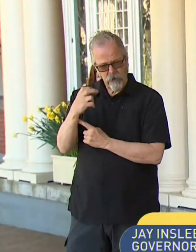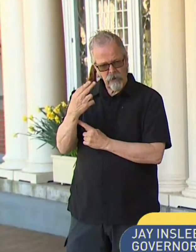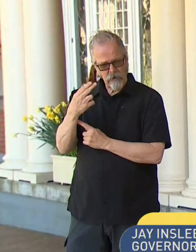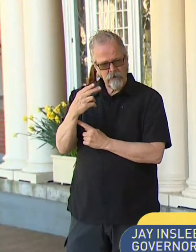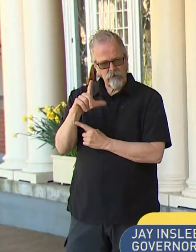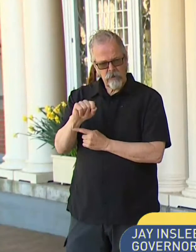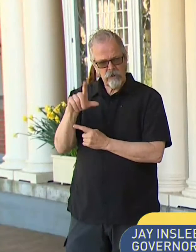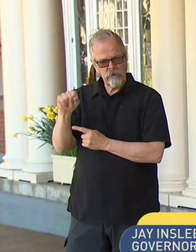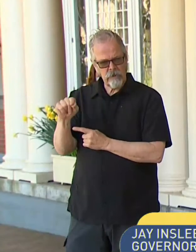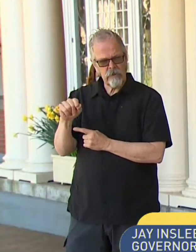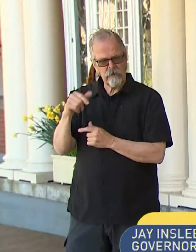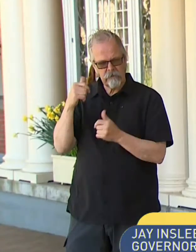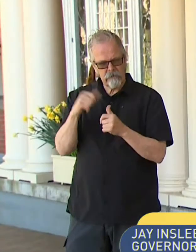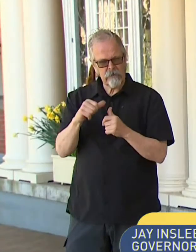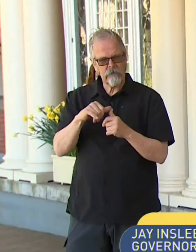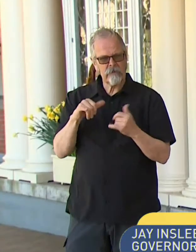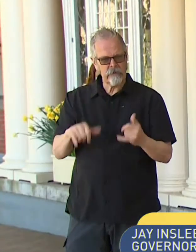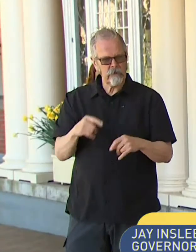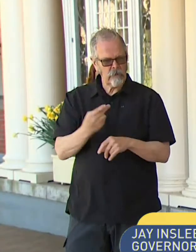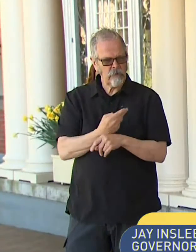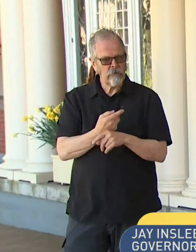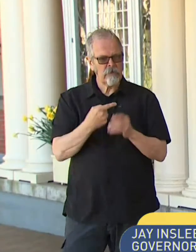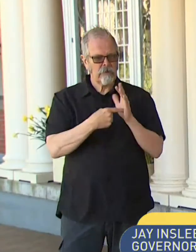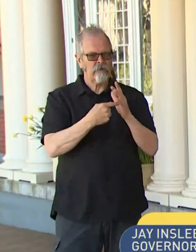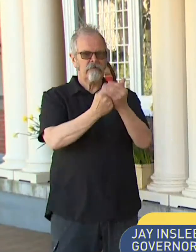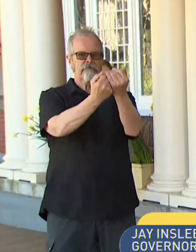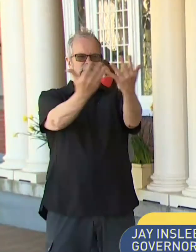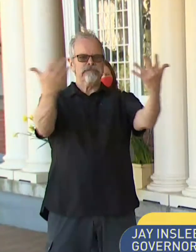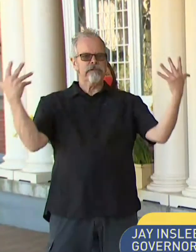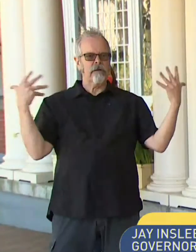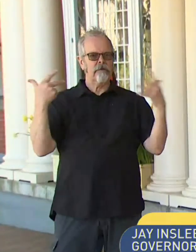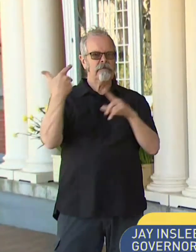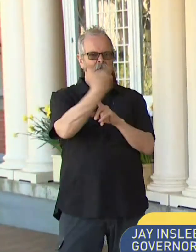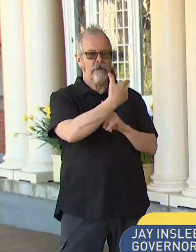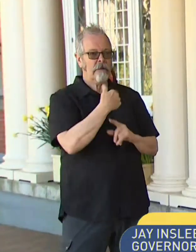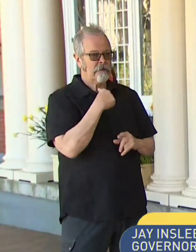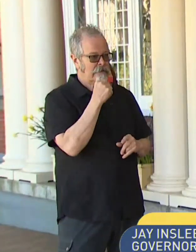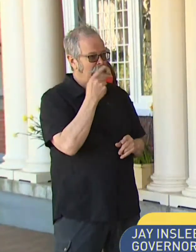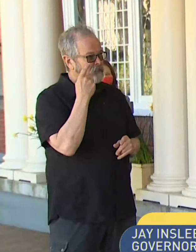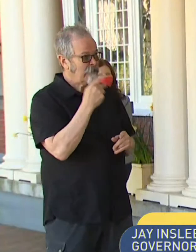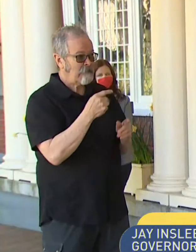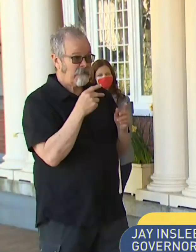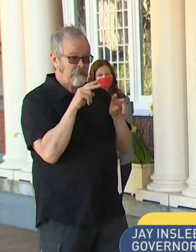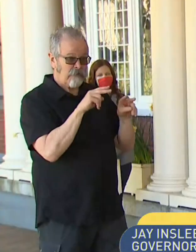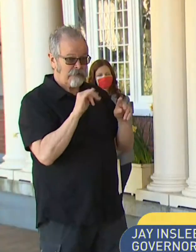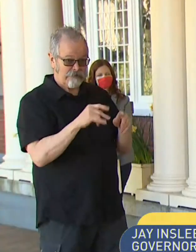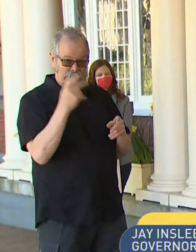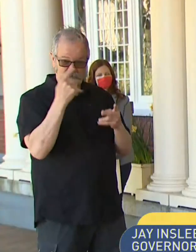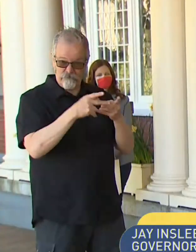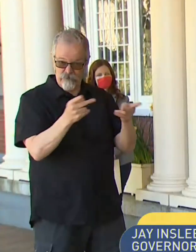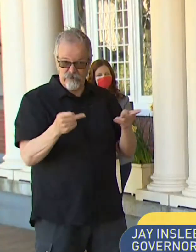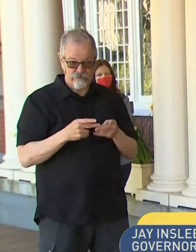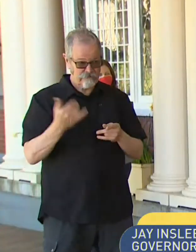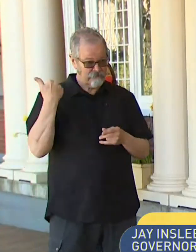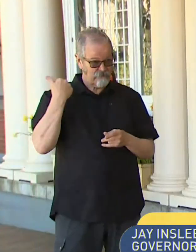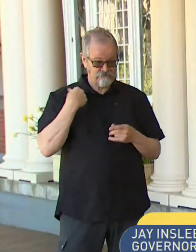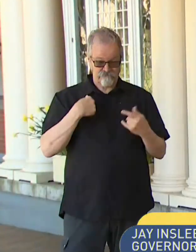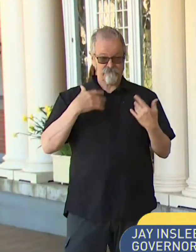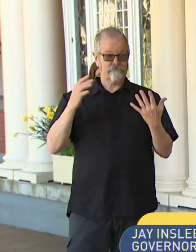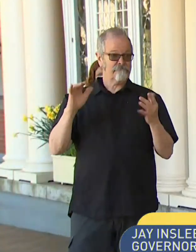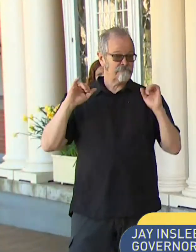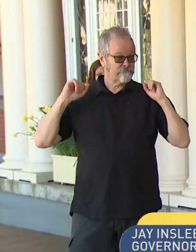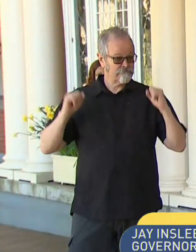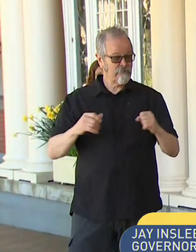It's as if this is being used as an example. I don't think it's really going to see this. well, it is an example because I feel very safe in